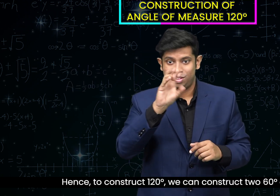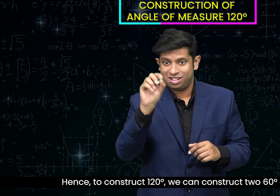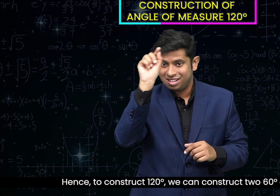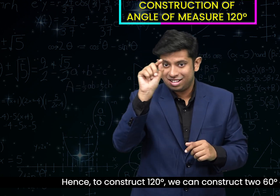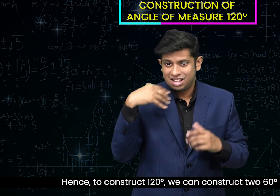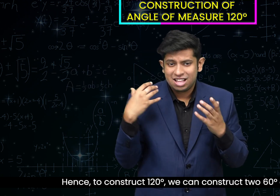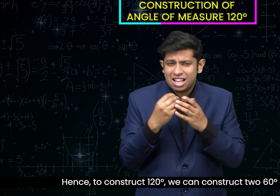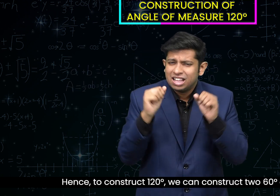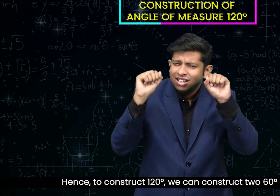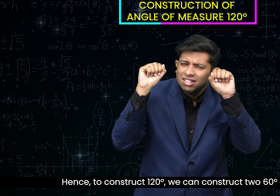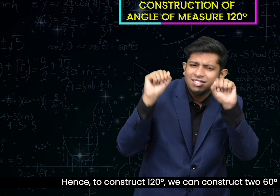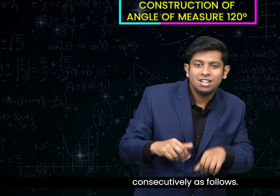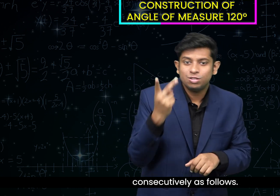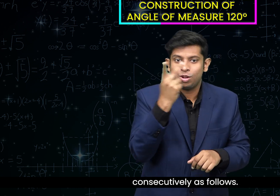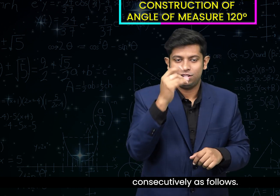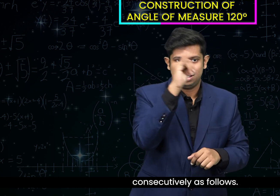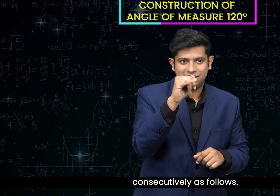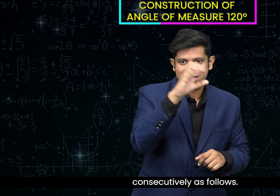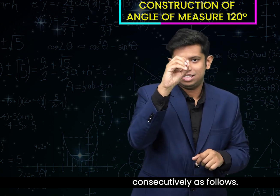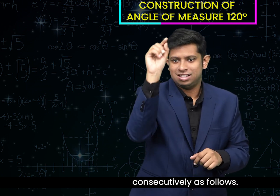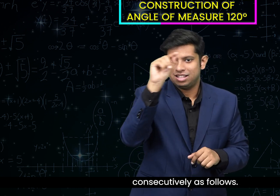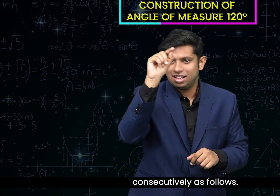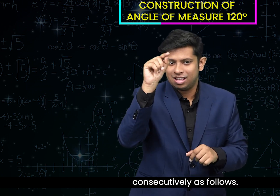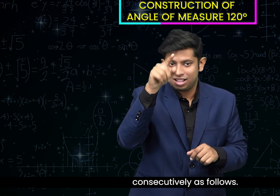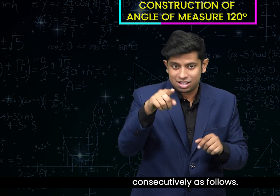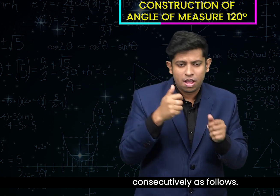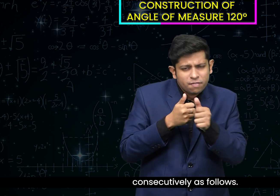two 60-degree angles consecutively as follows.